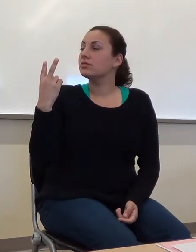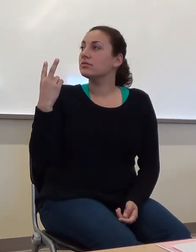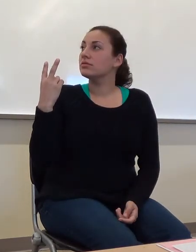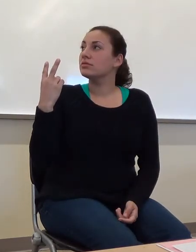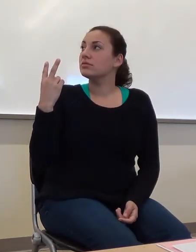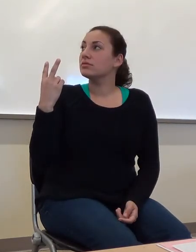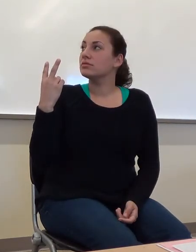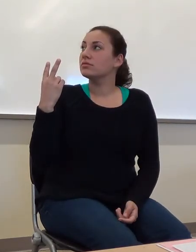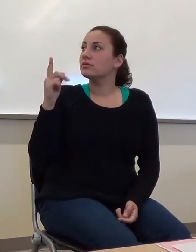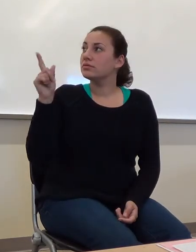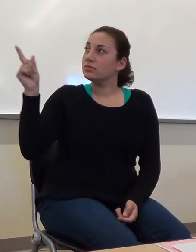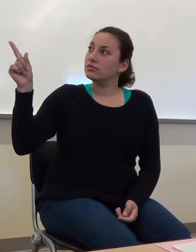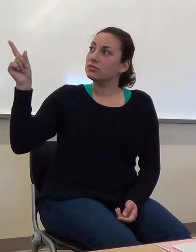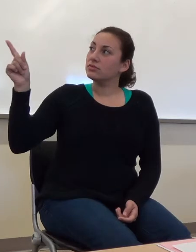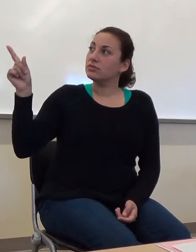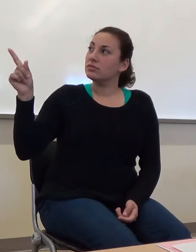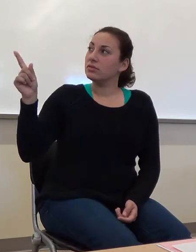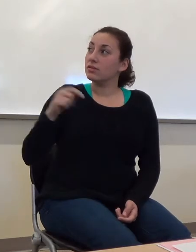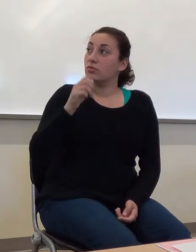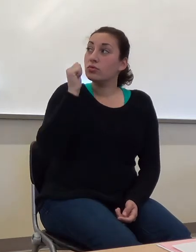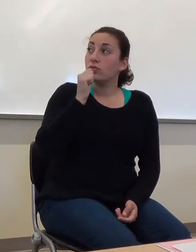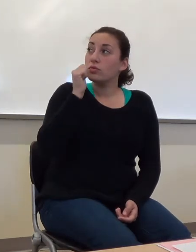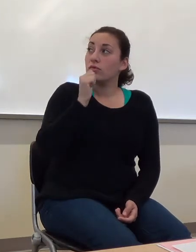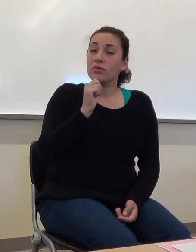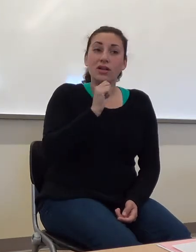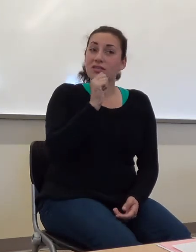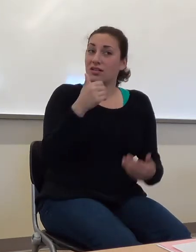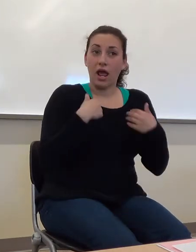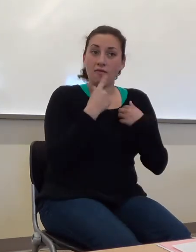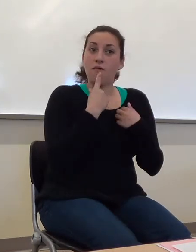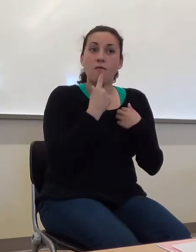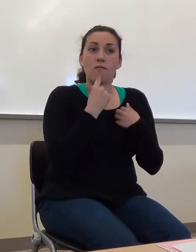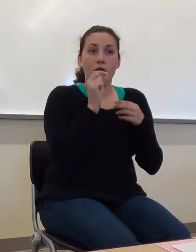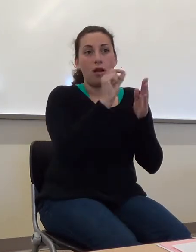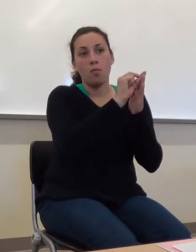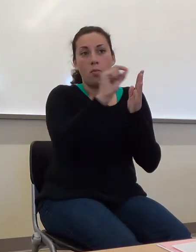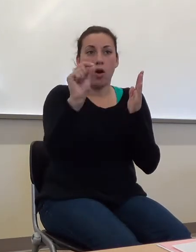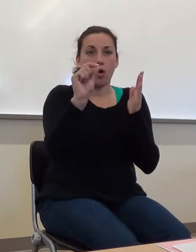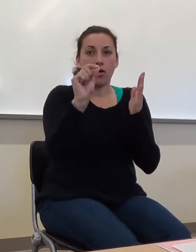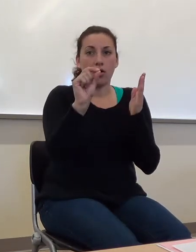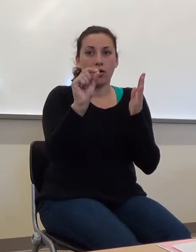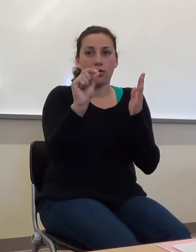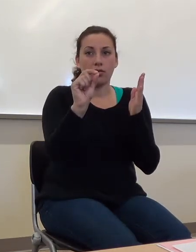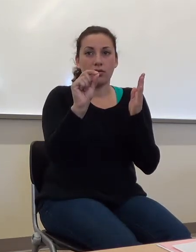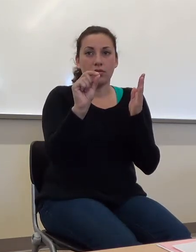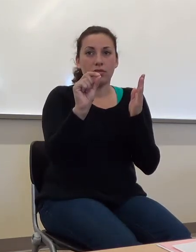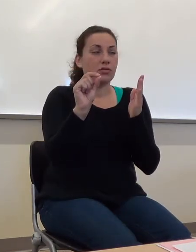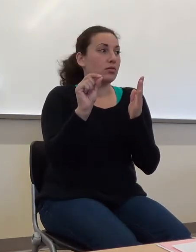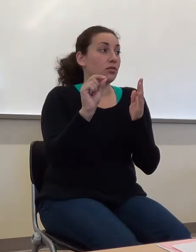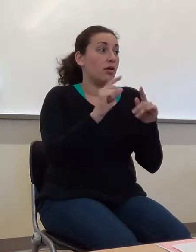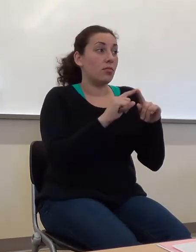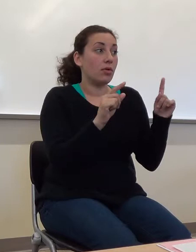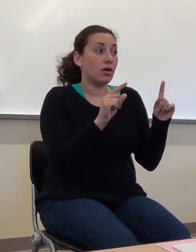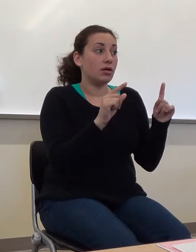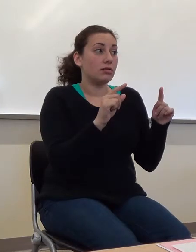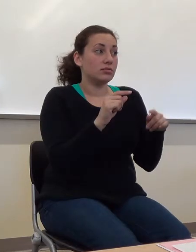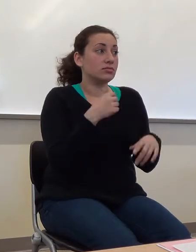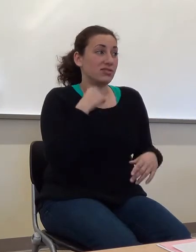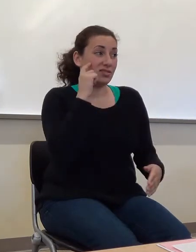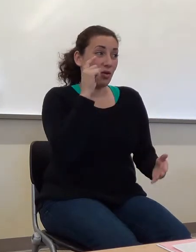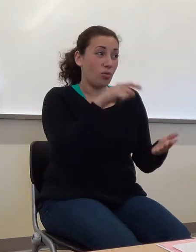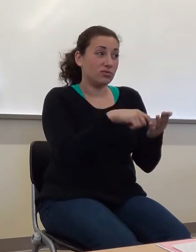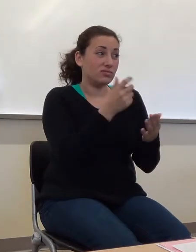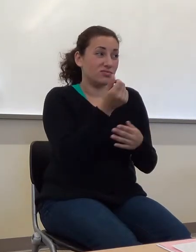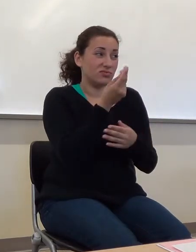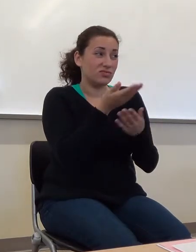in other words, she doesn't have a red mark, your lab teacher, but I am noticing a